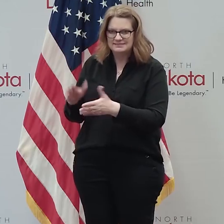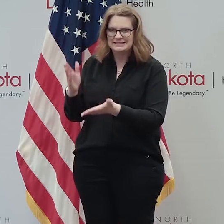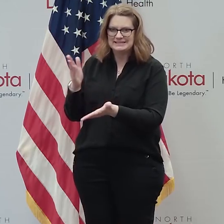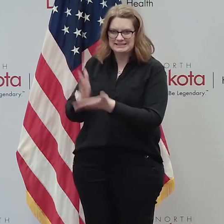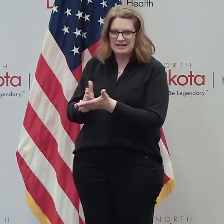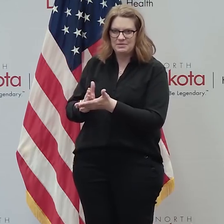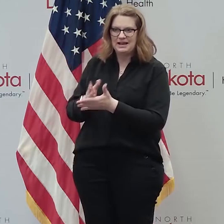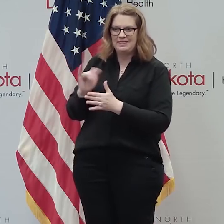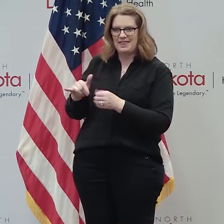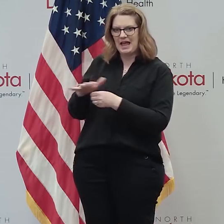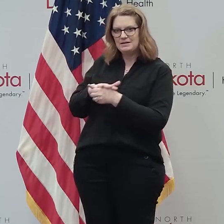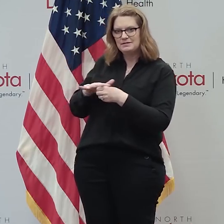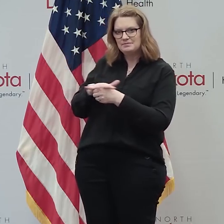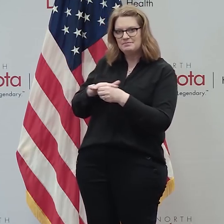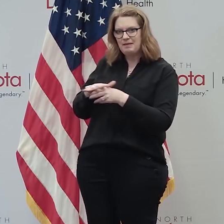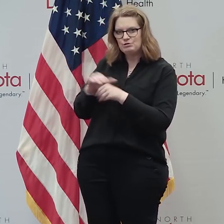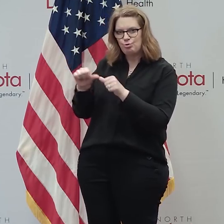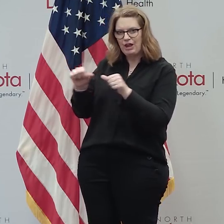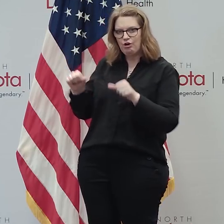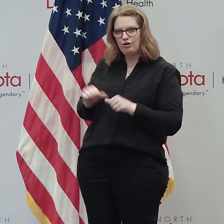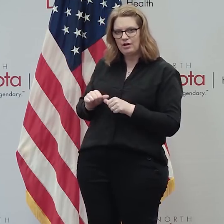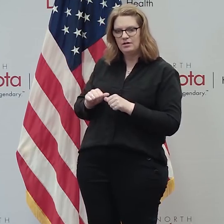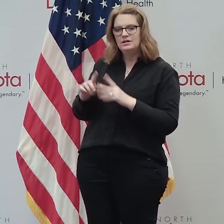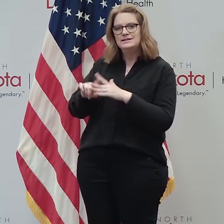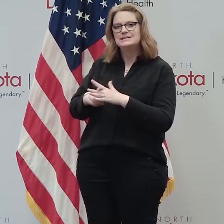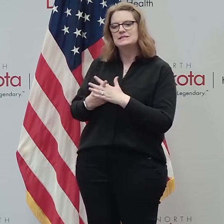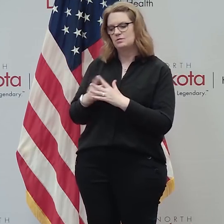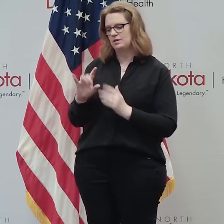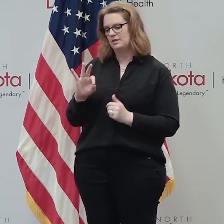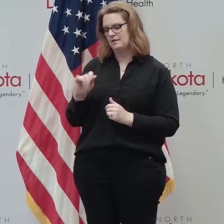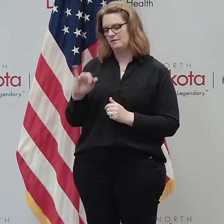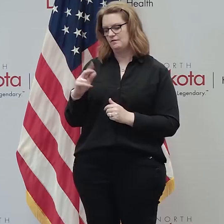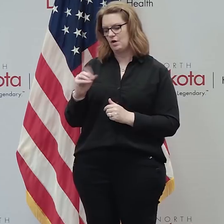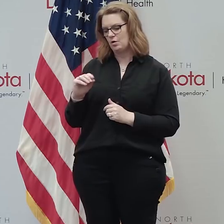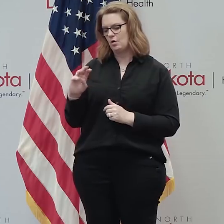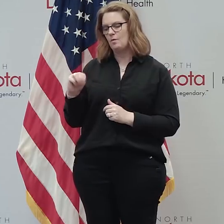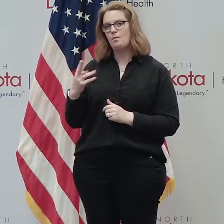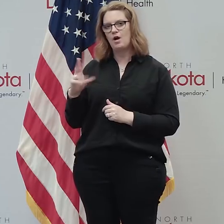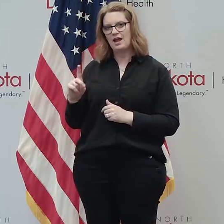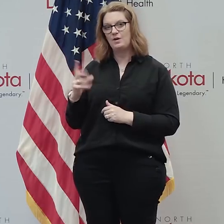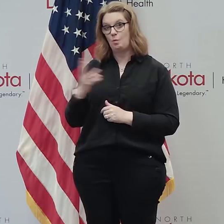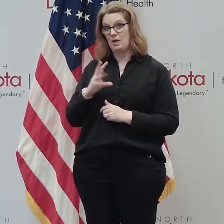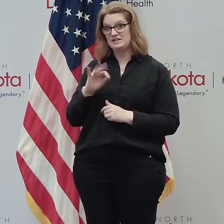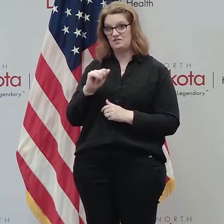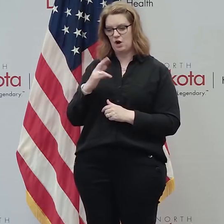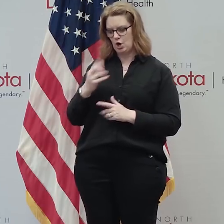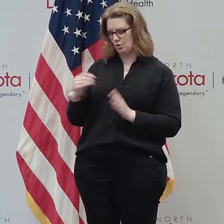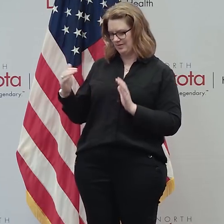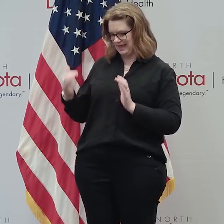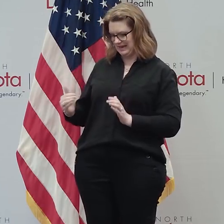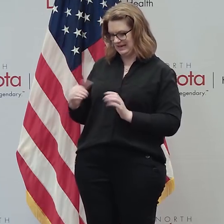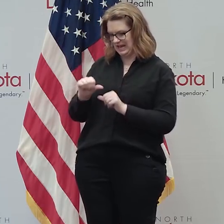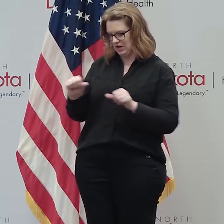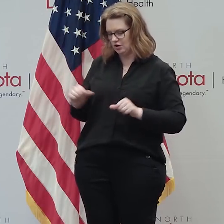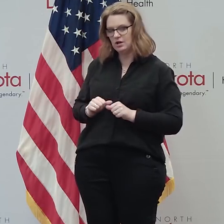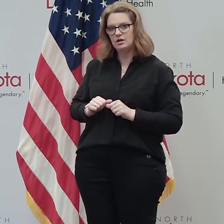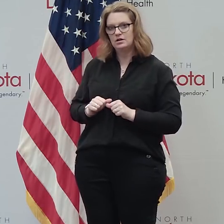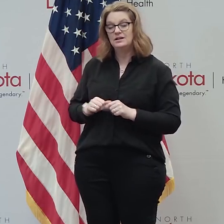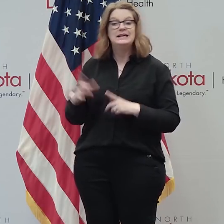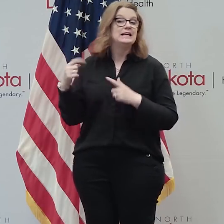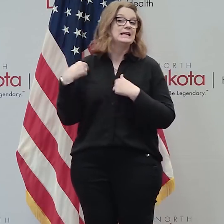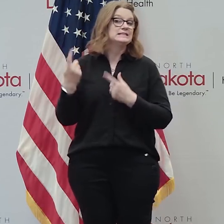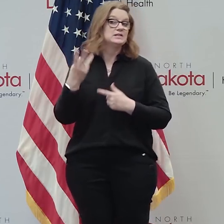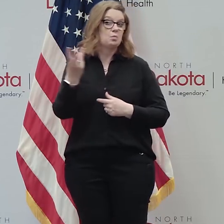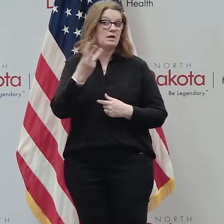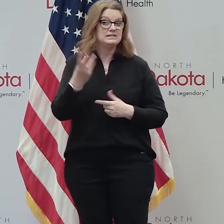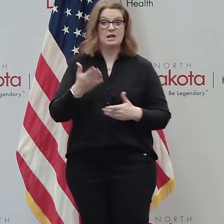that metro area, starting with the Fargo, Moorhead, West Fargo metro area. We have also, since Wednesday, we're